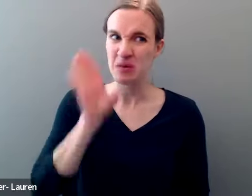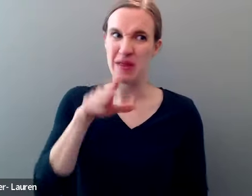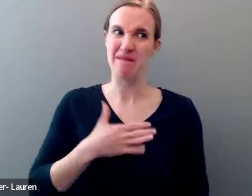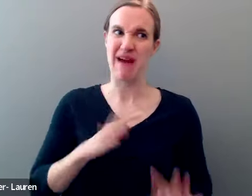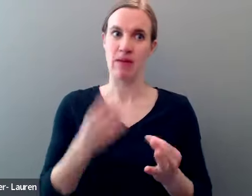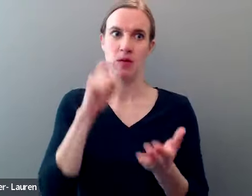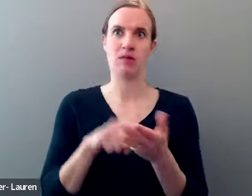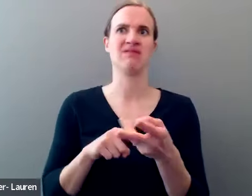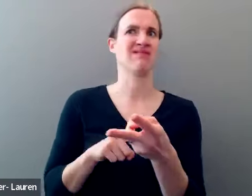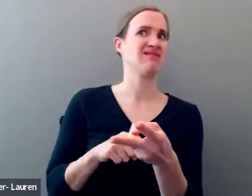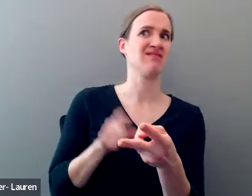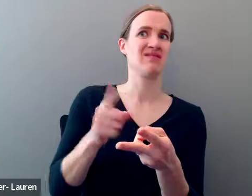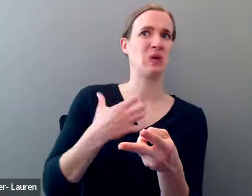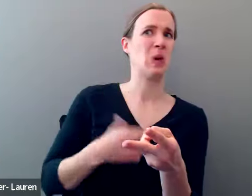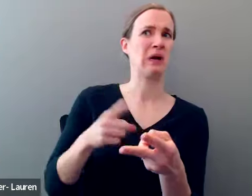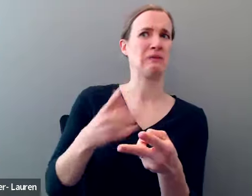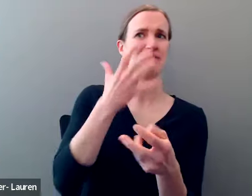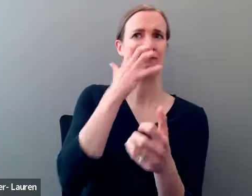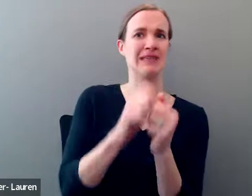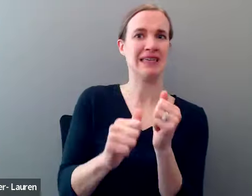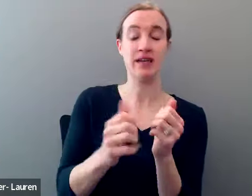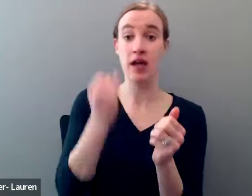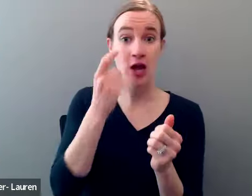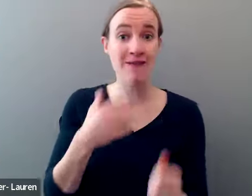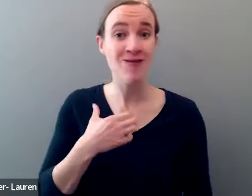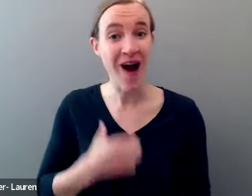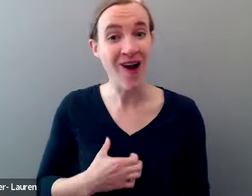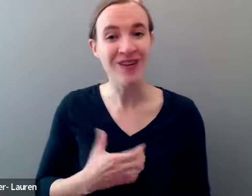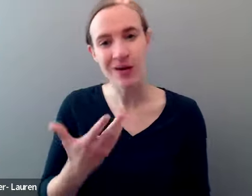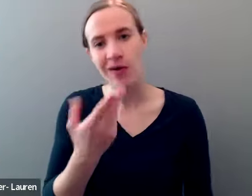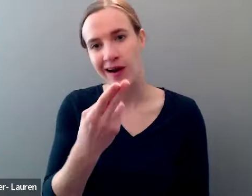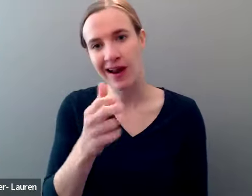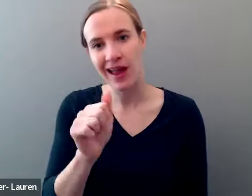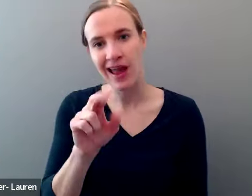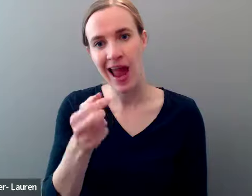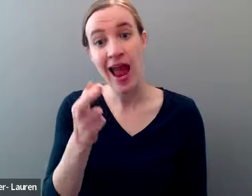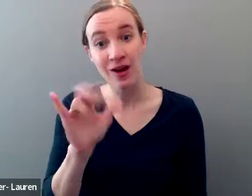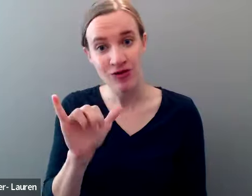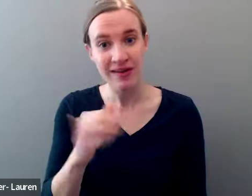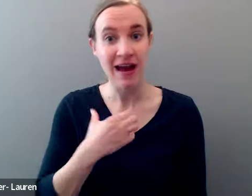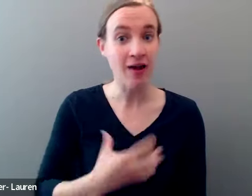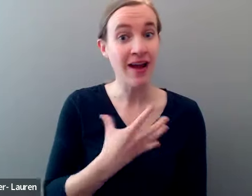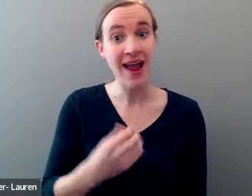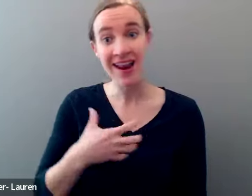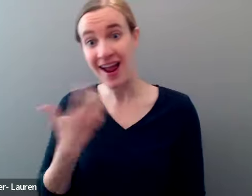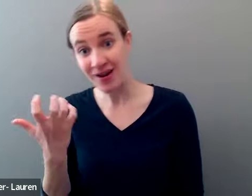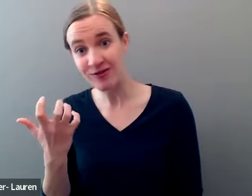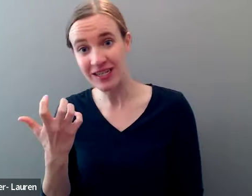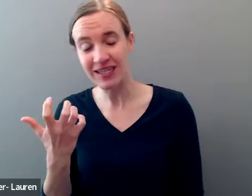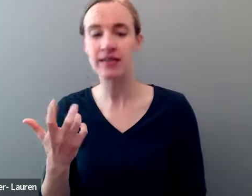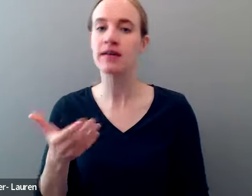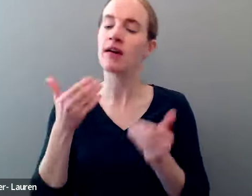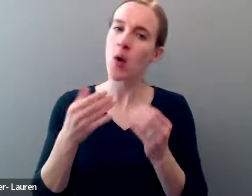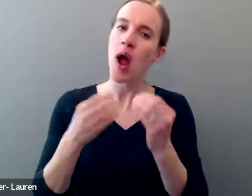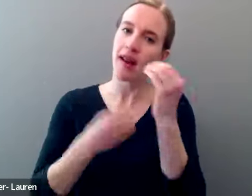heard. Eat a snack and get back in your resiliency zone, or put on a coat, or take